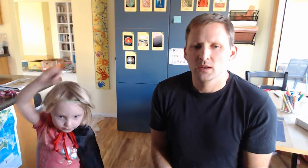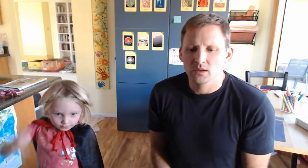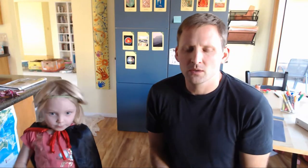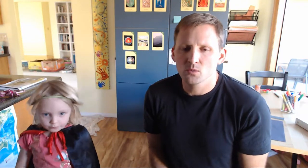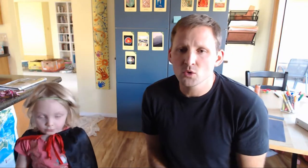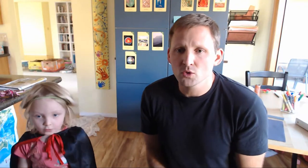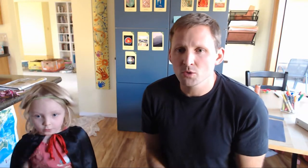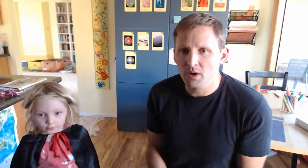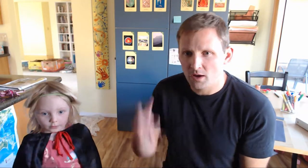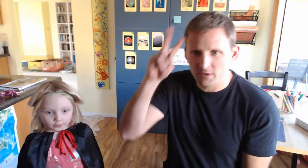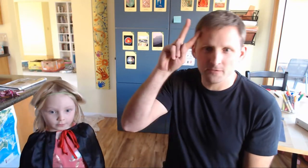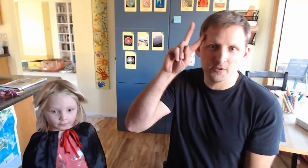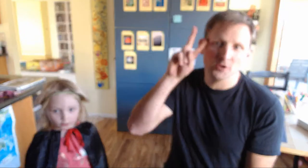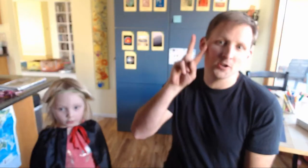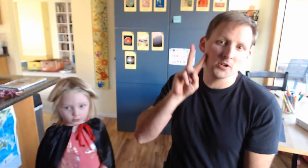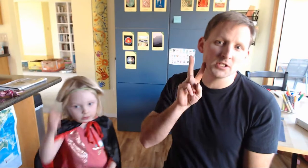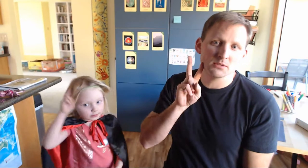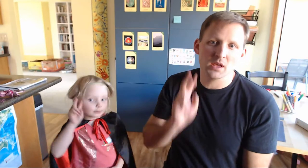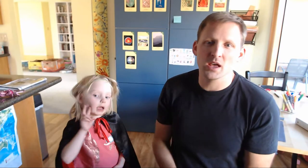the womb of the Virgin